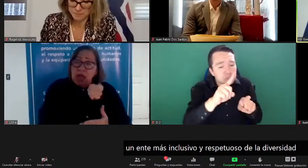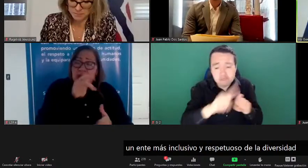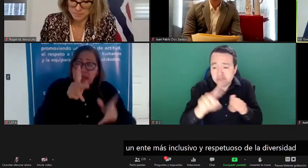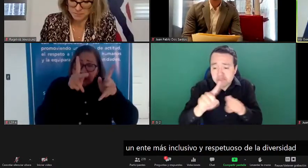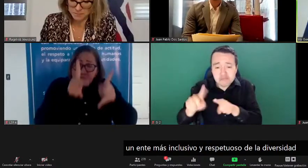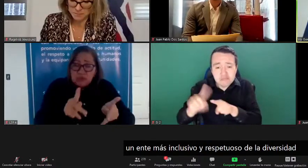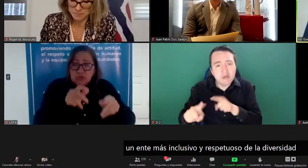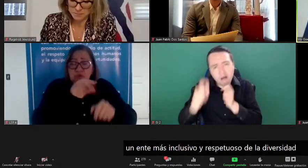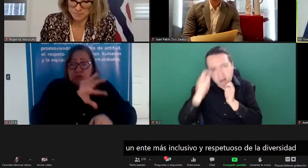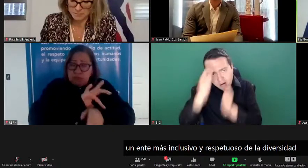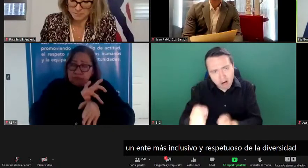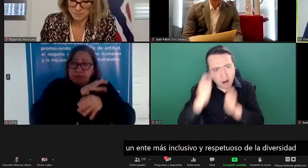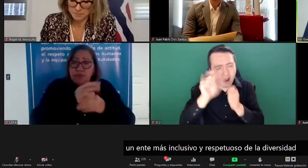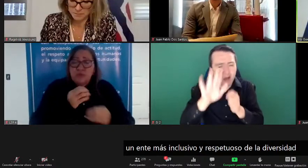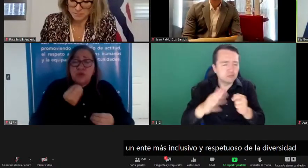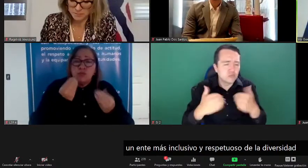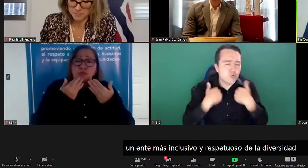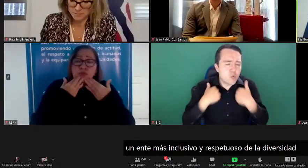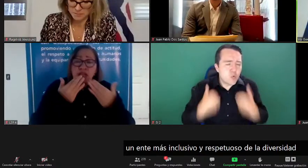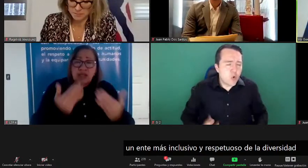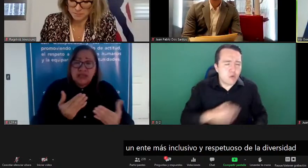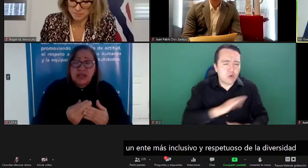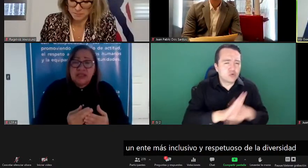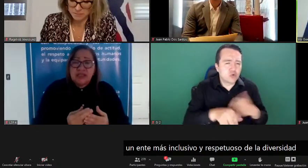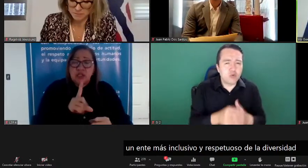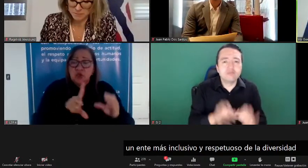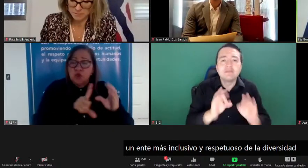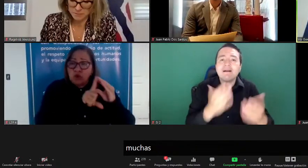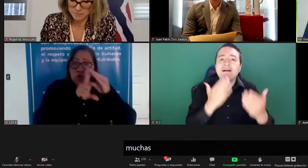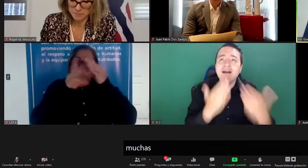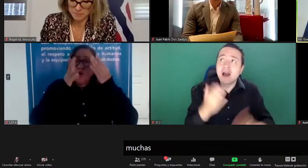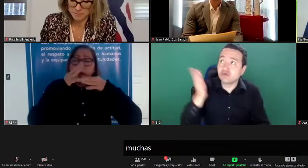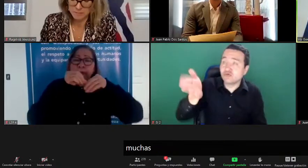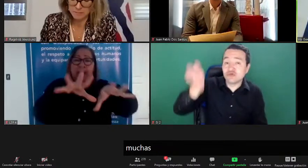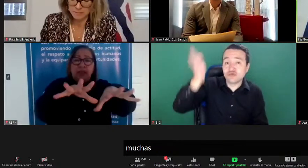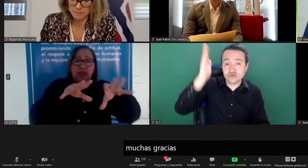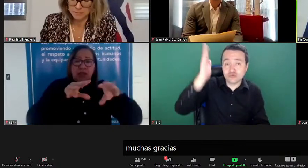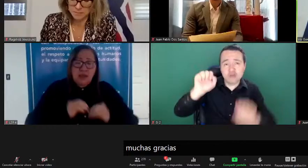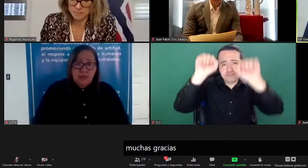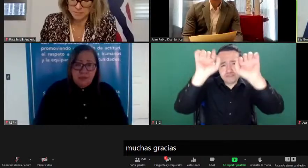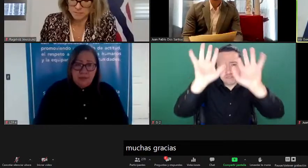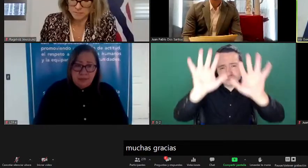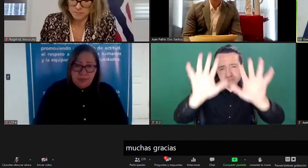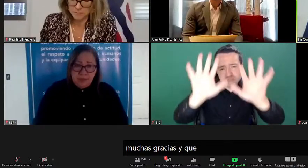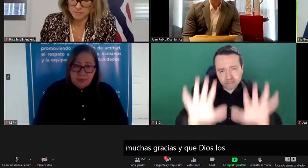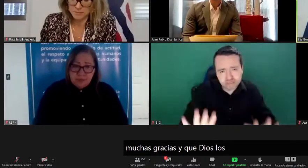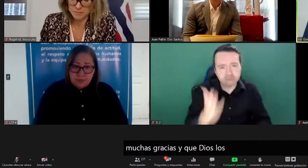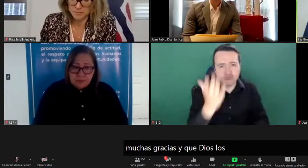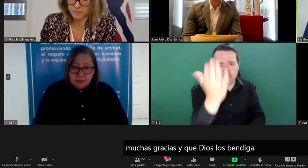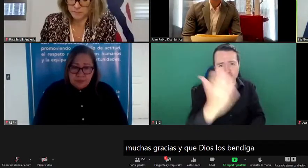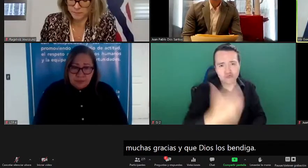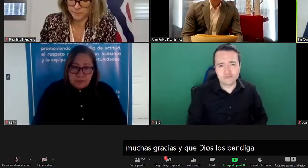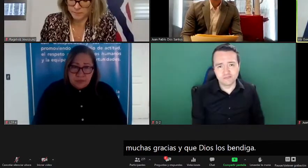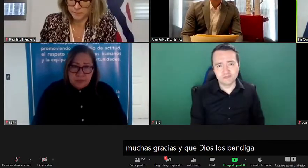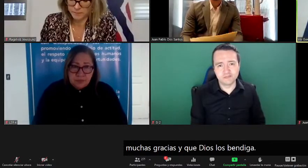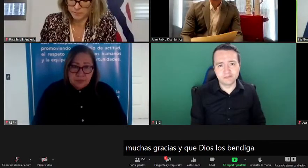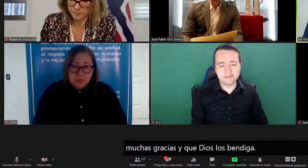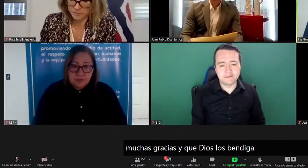inherent to each human being thank you very much and may you have a great day